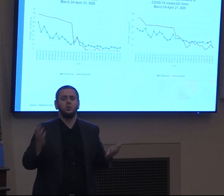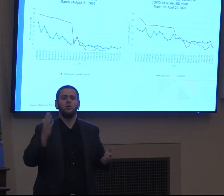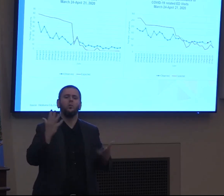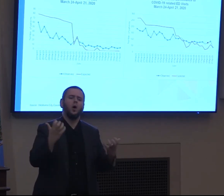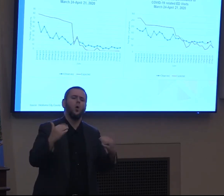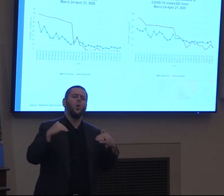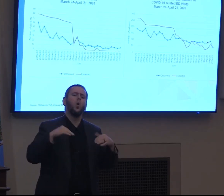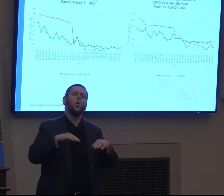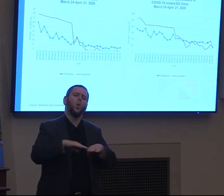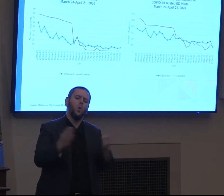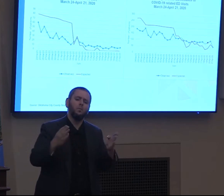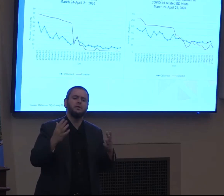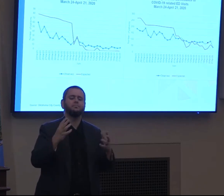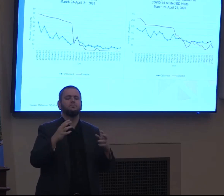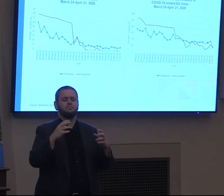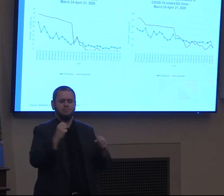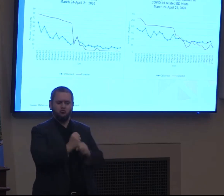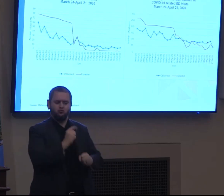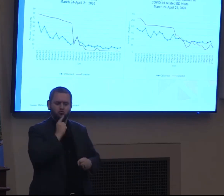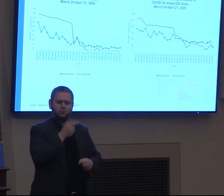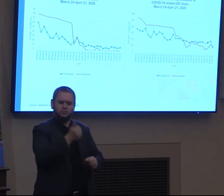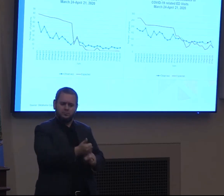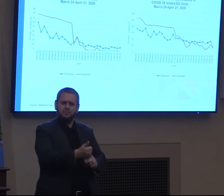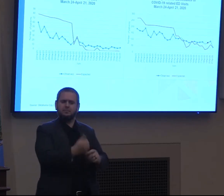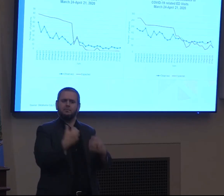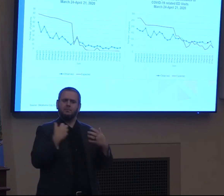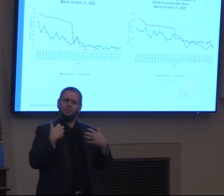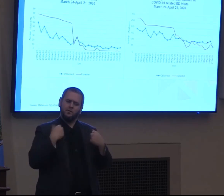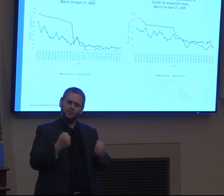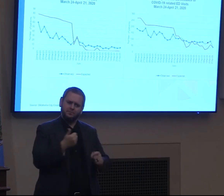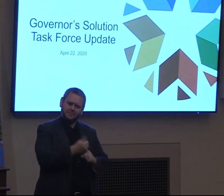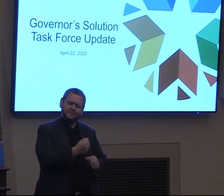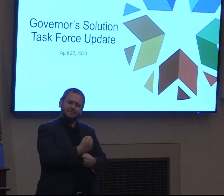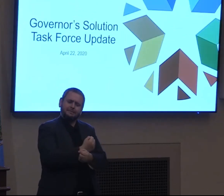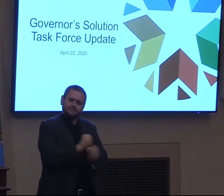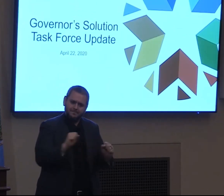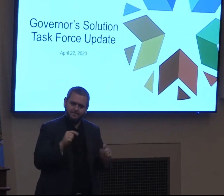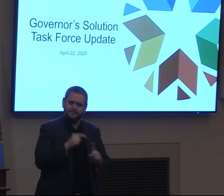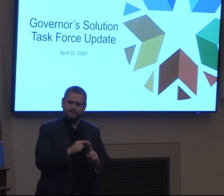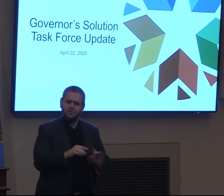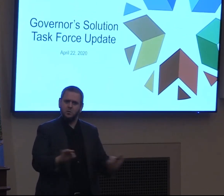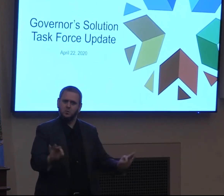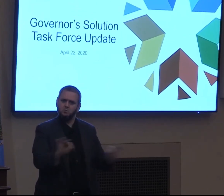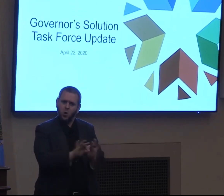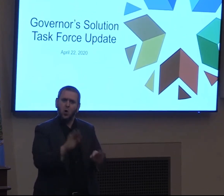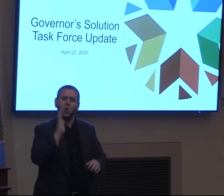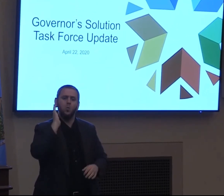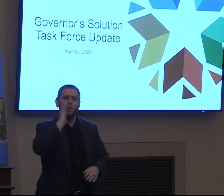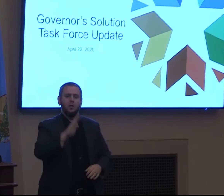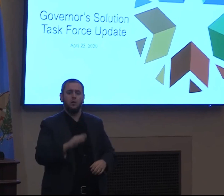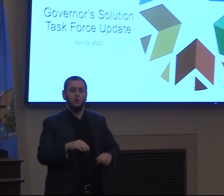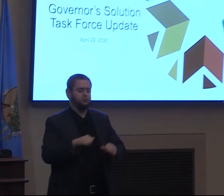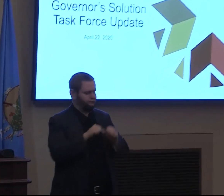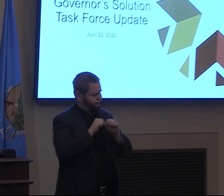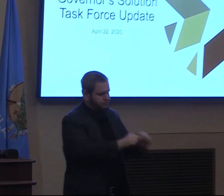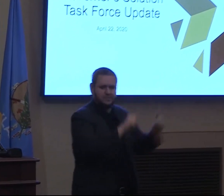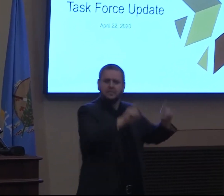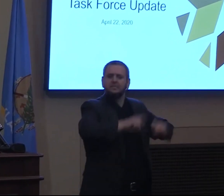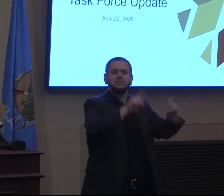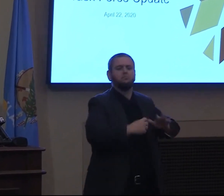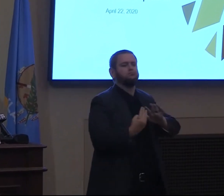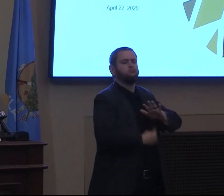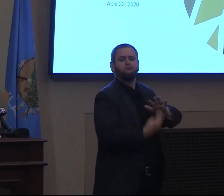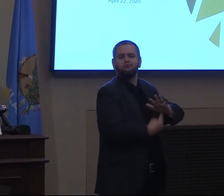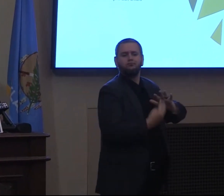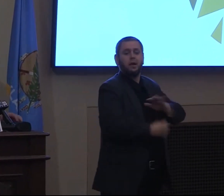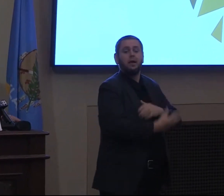on testing and tracing. We know that this virus will continue to be around for a long time. We